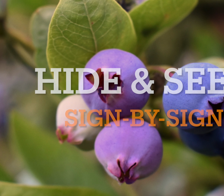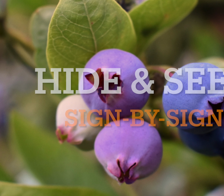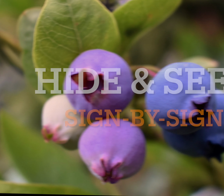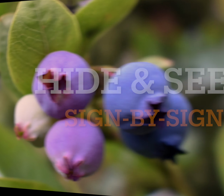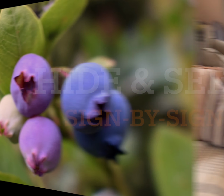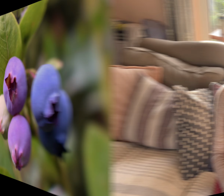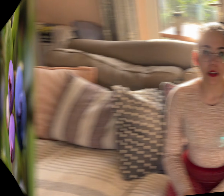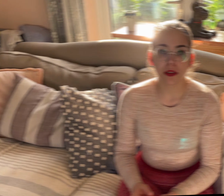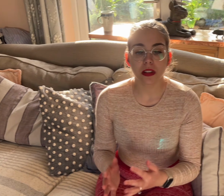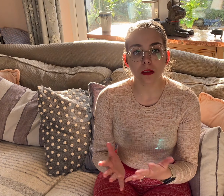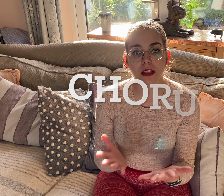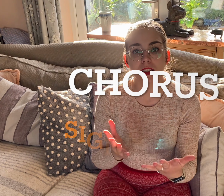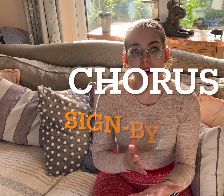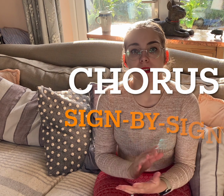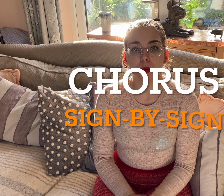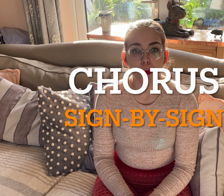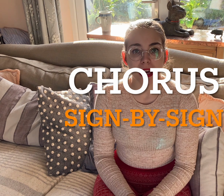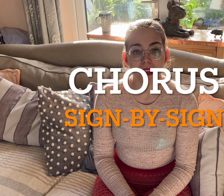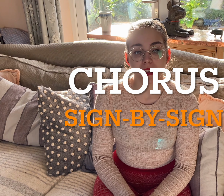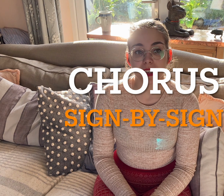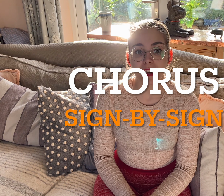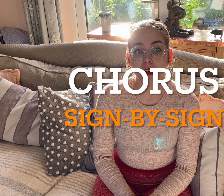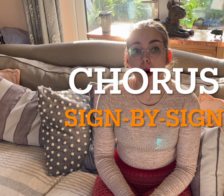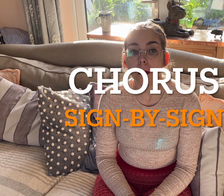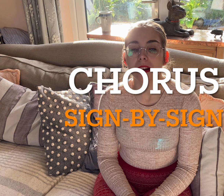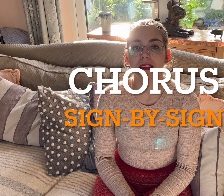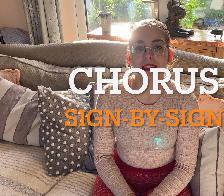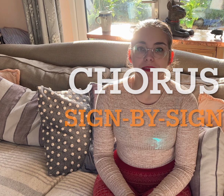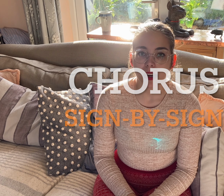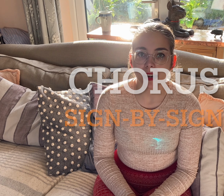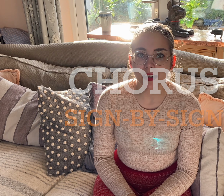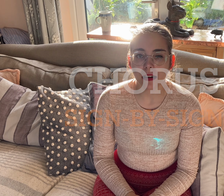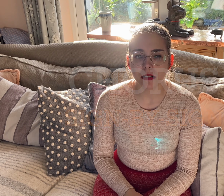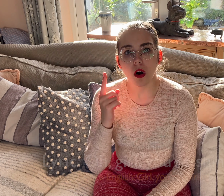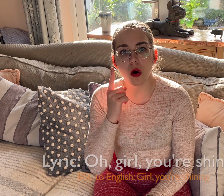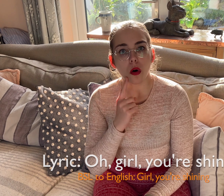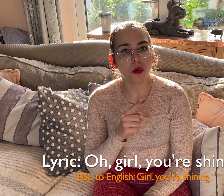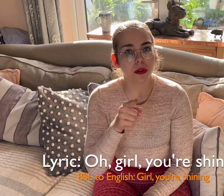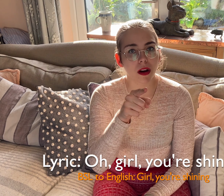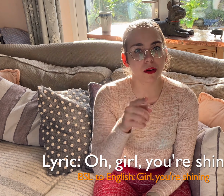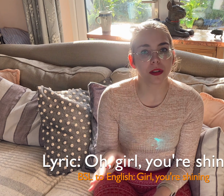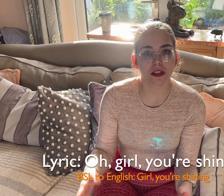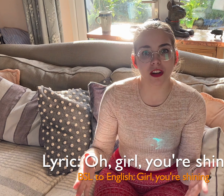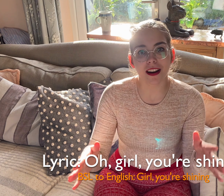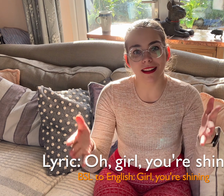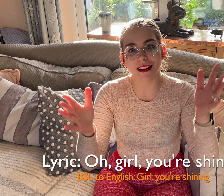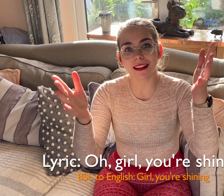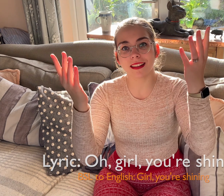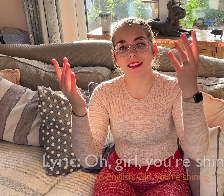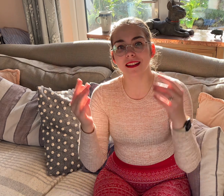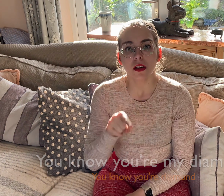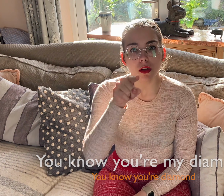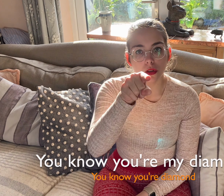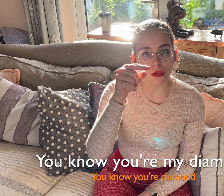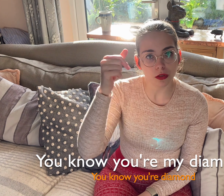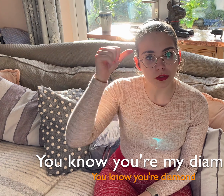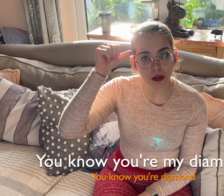So the song starts with the chorus and it goes, Oh girl, you're shining, you know